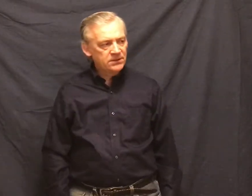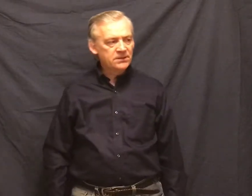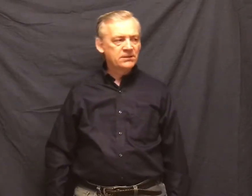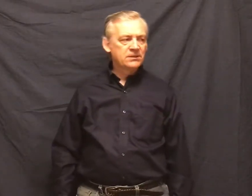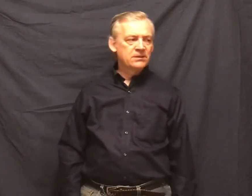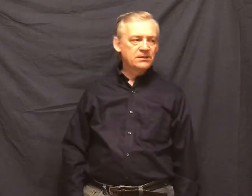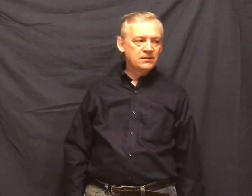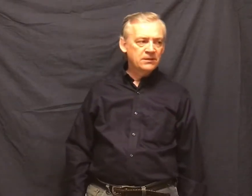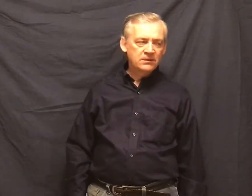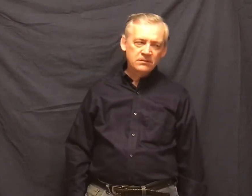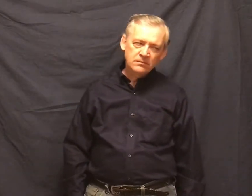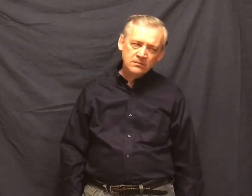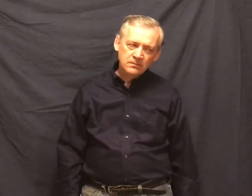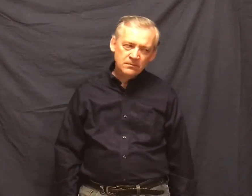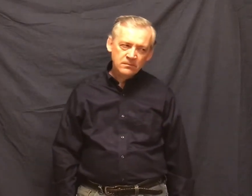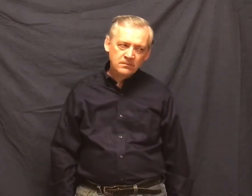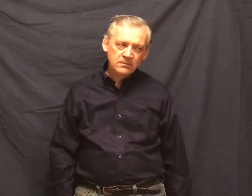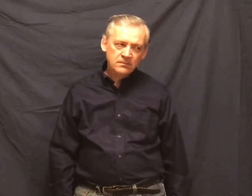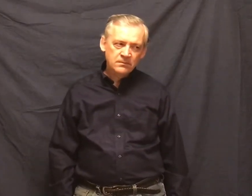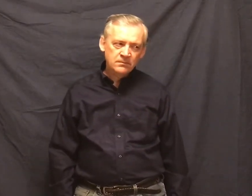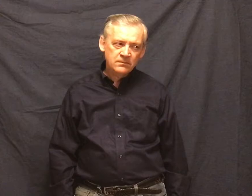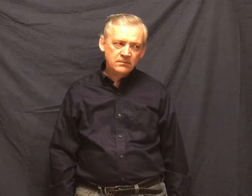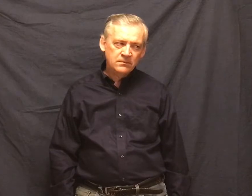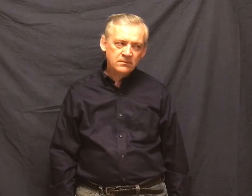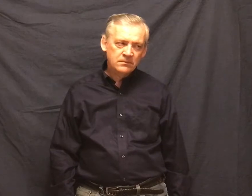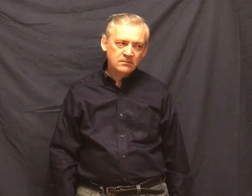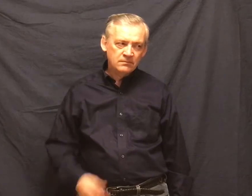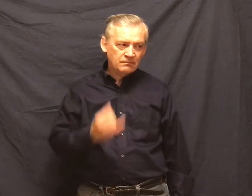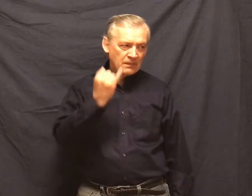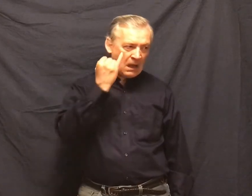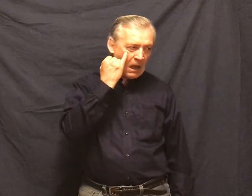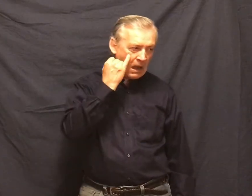Long as you won't get out and leave me alone, you might as well sit down.